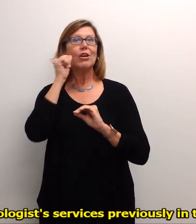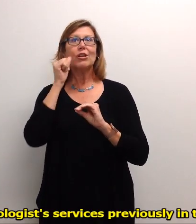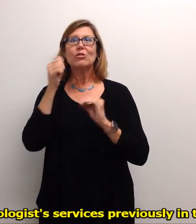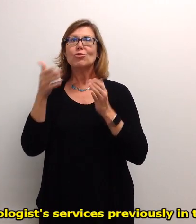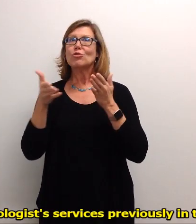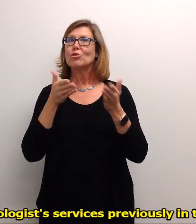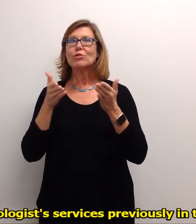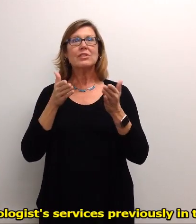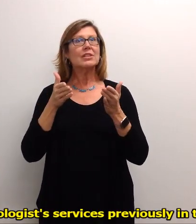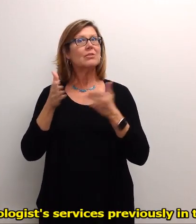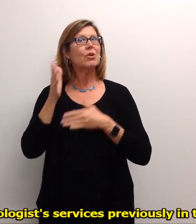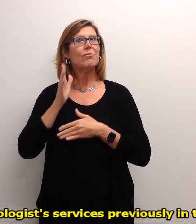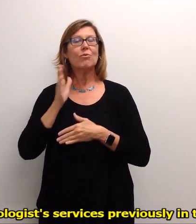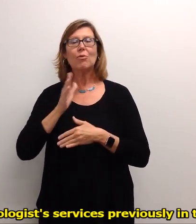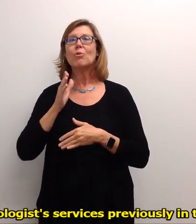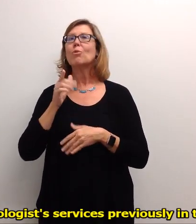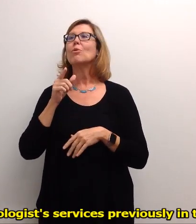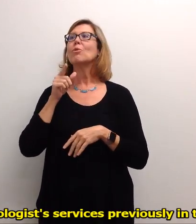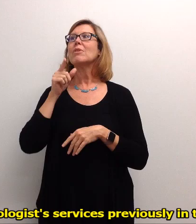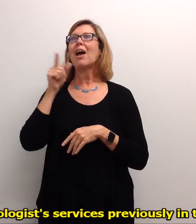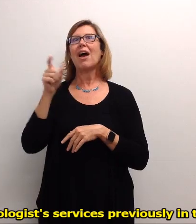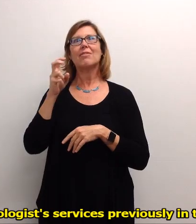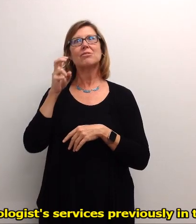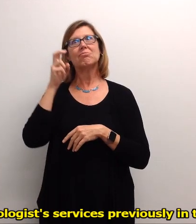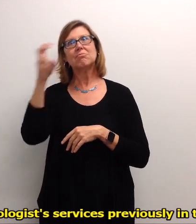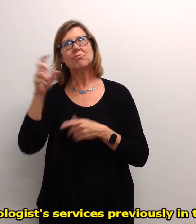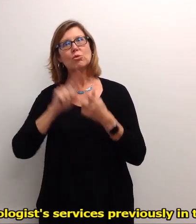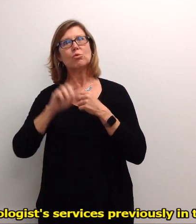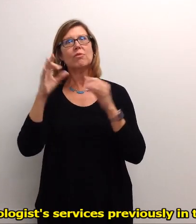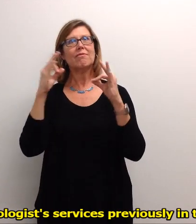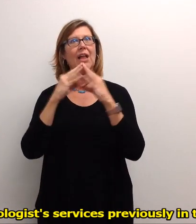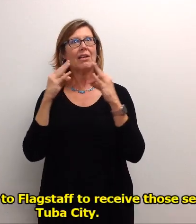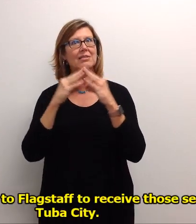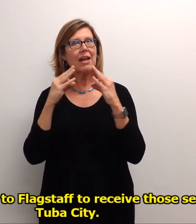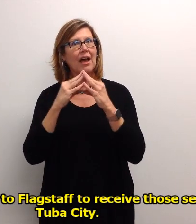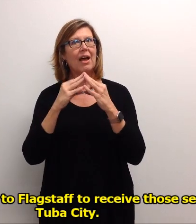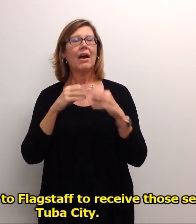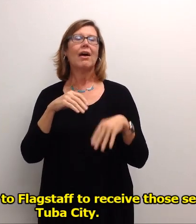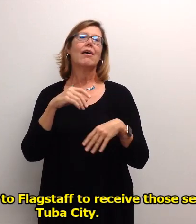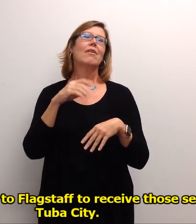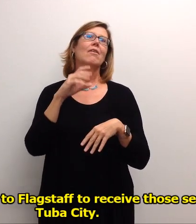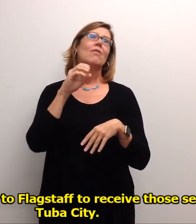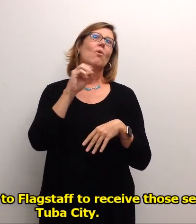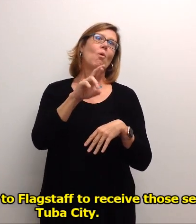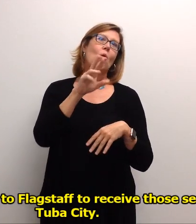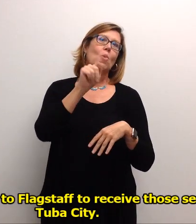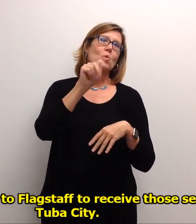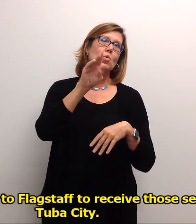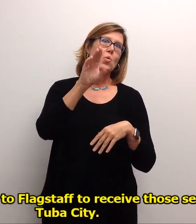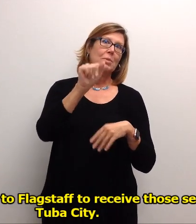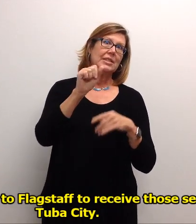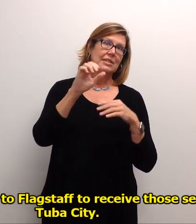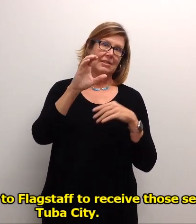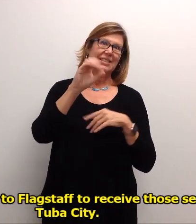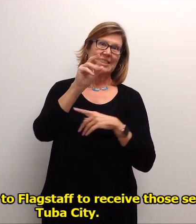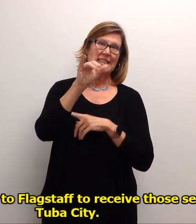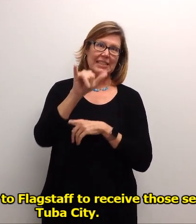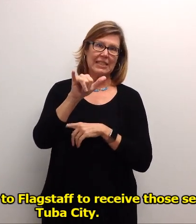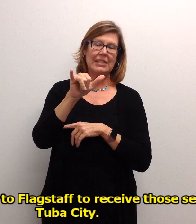no audiologist services previously in that area. They had to travel to Flagstaff to receive those services, or Tuba